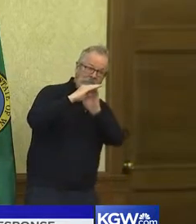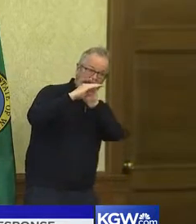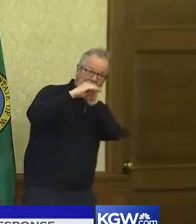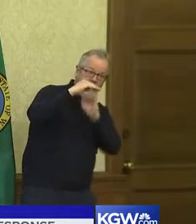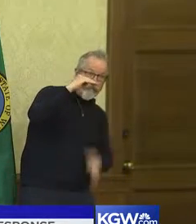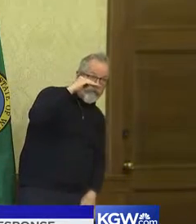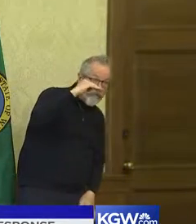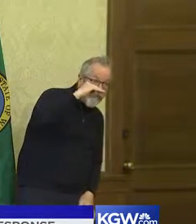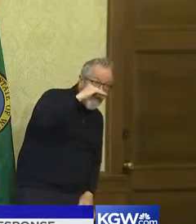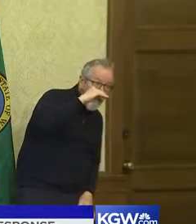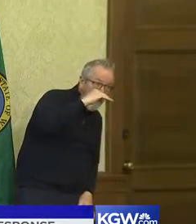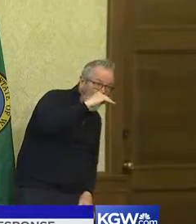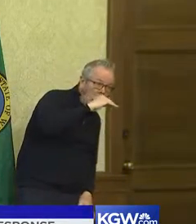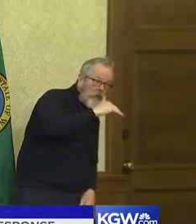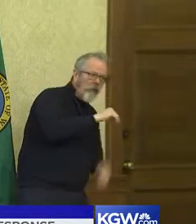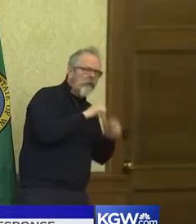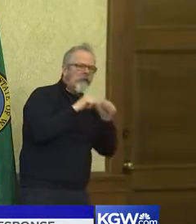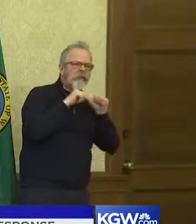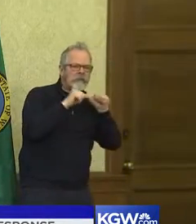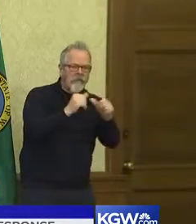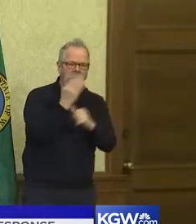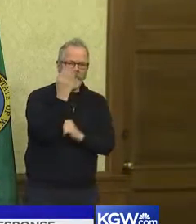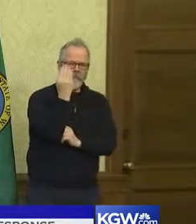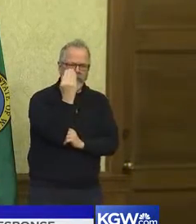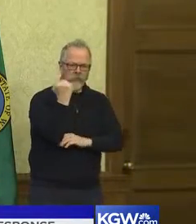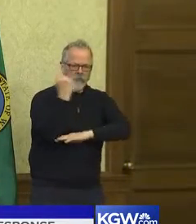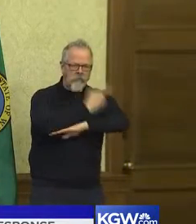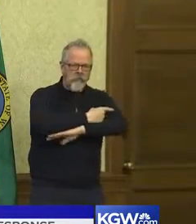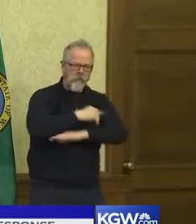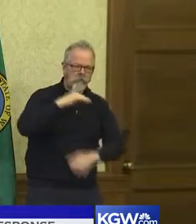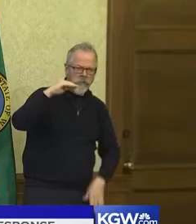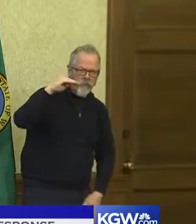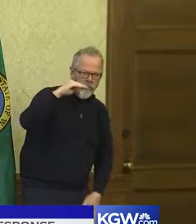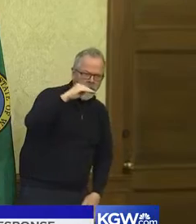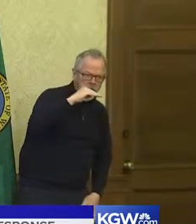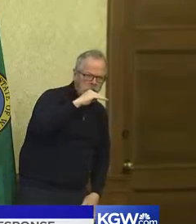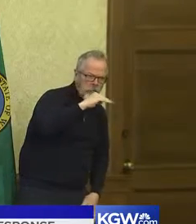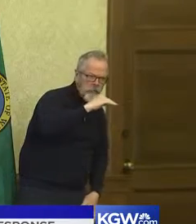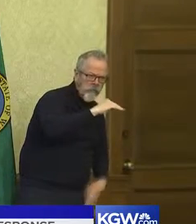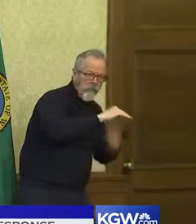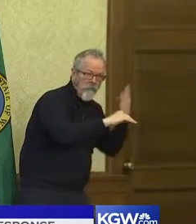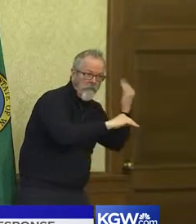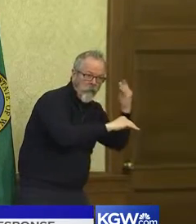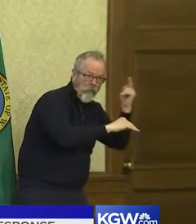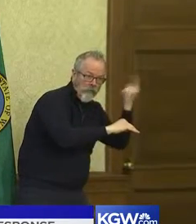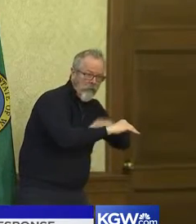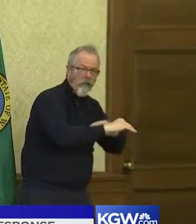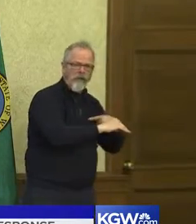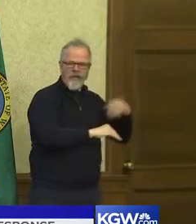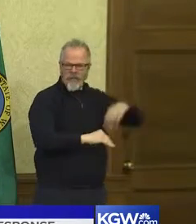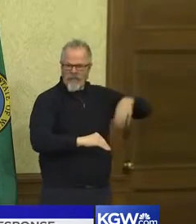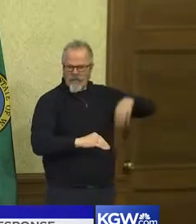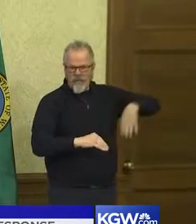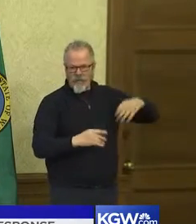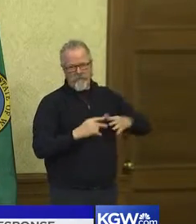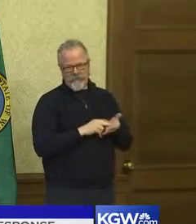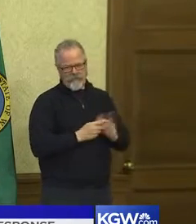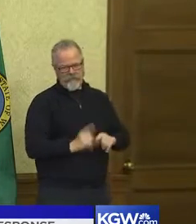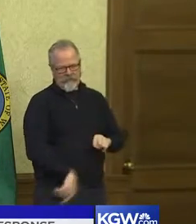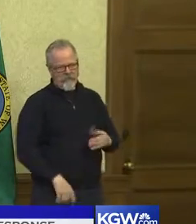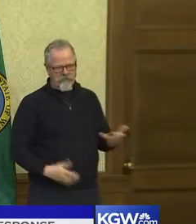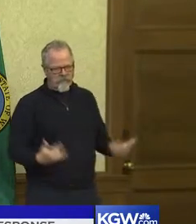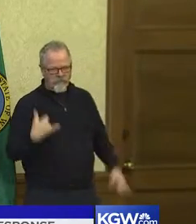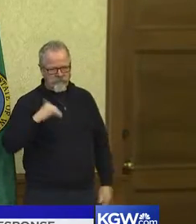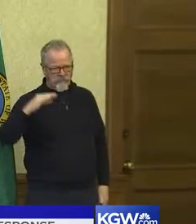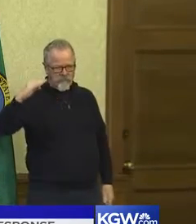curve either in a meaningful way in our infections or our fatalities or our percentage of hospitalizations for